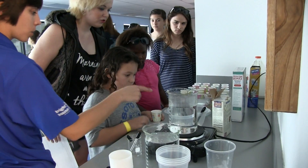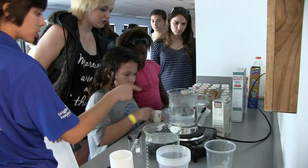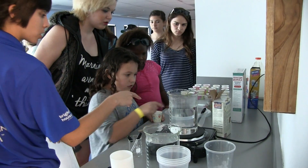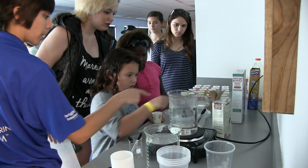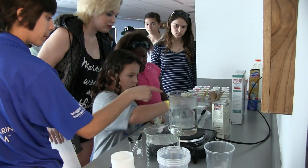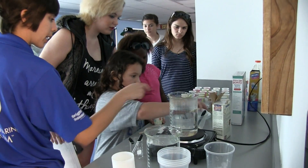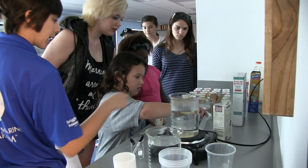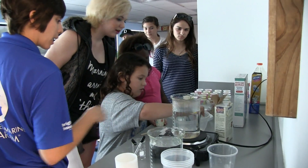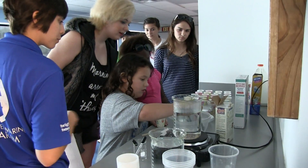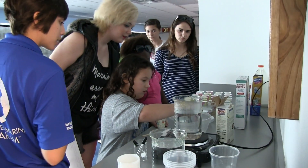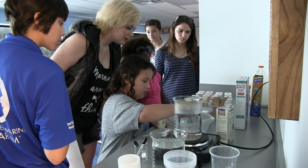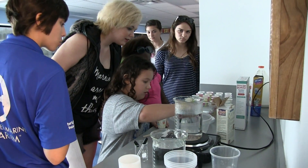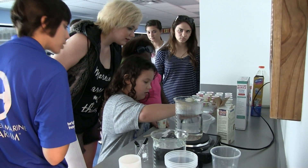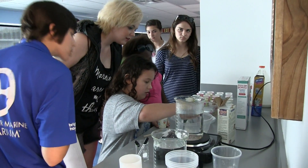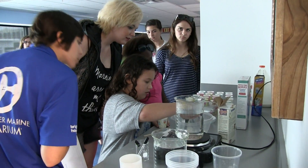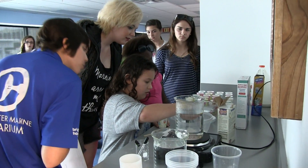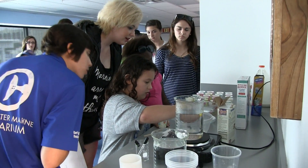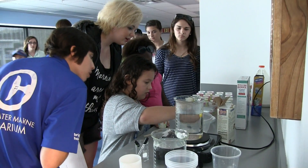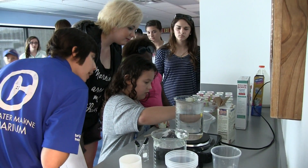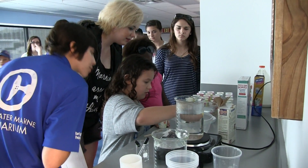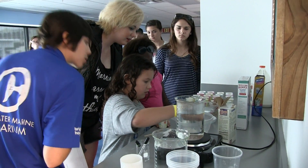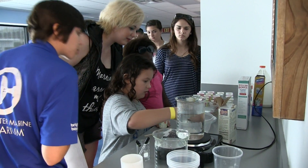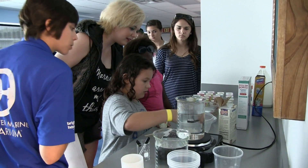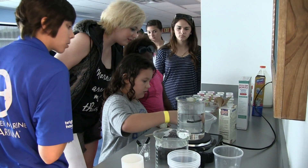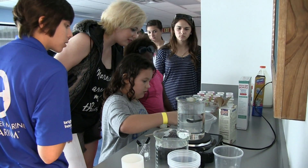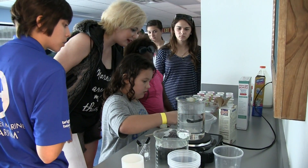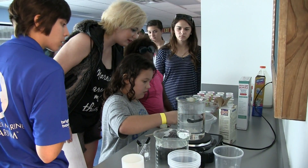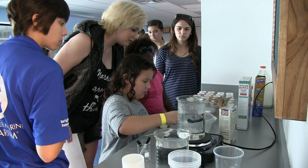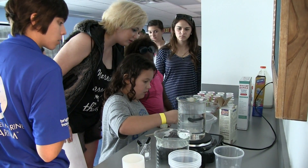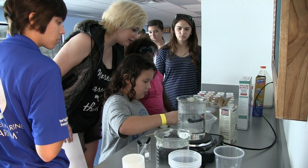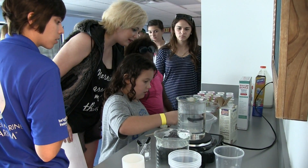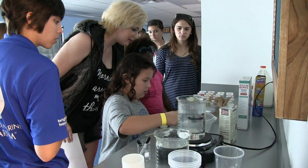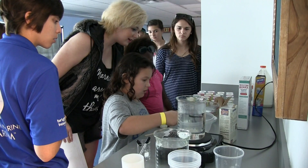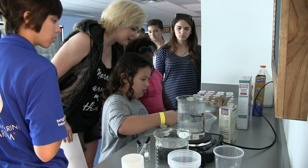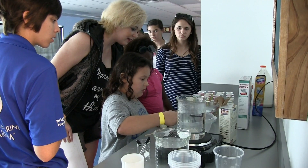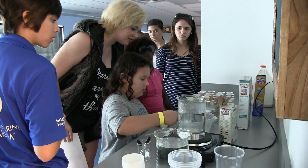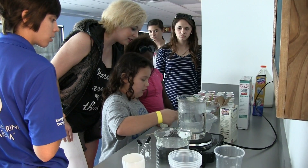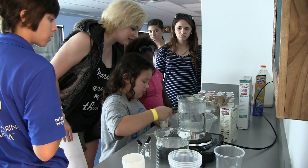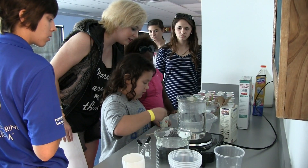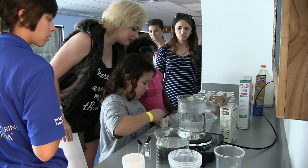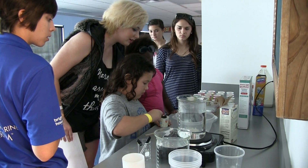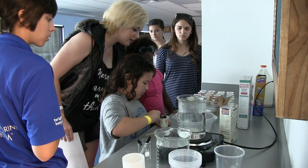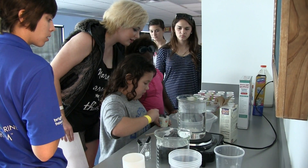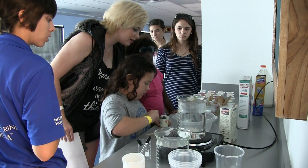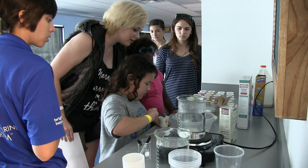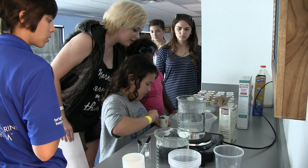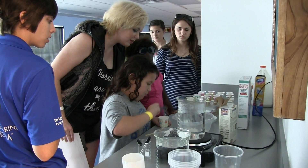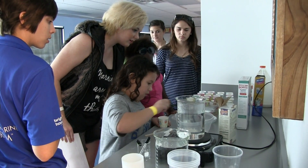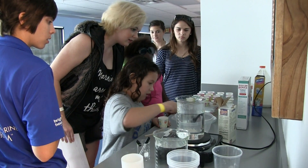Cornstarch. Cornstarch, all right we got a half tea or a teaspoon? A little bit less. Yeah that's good.